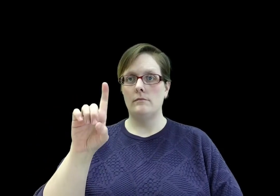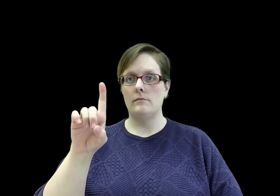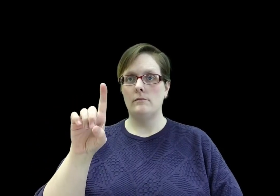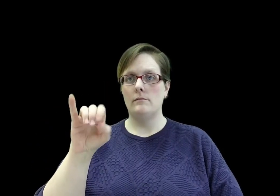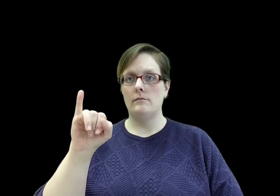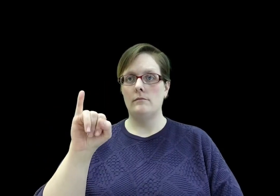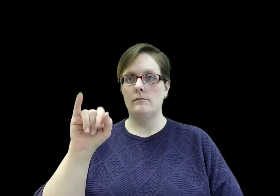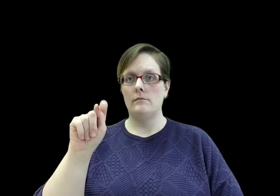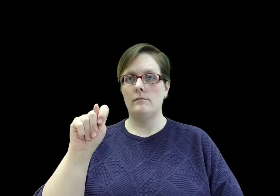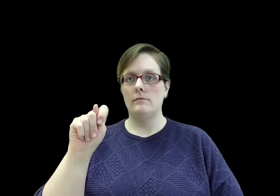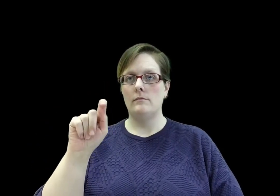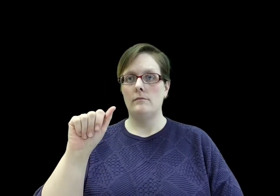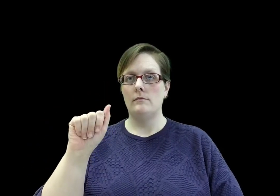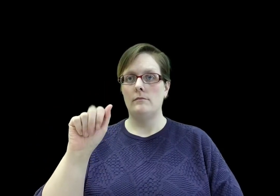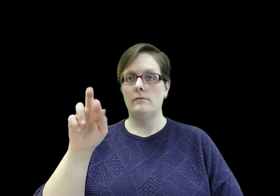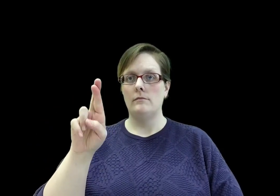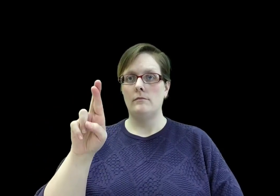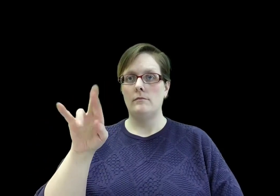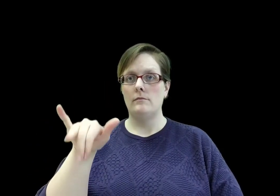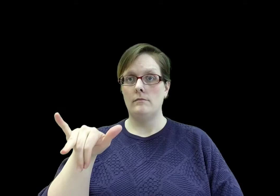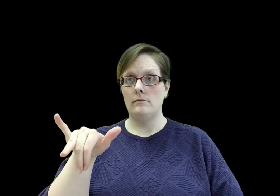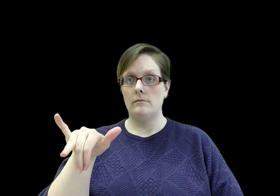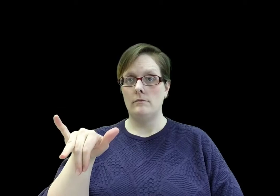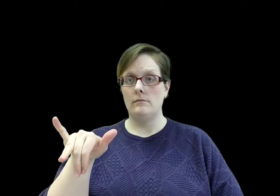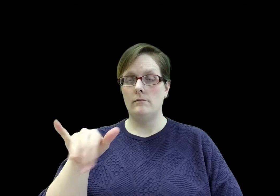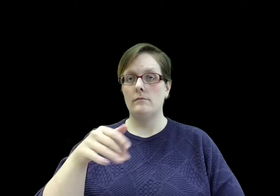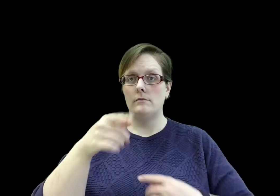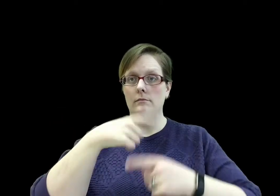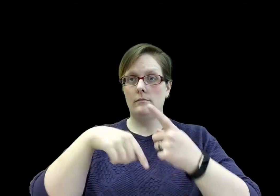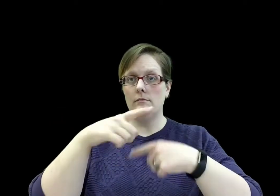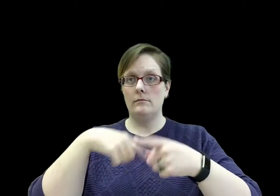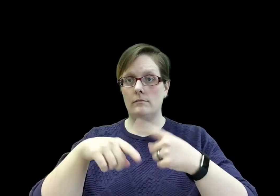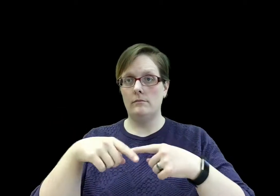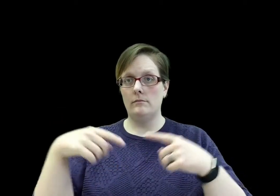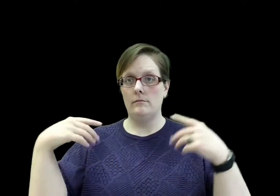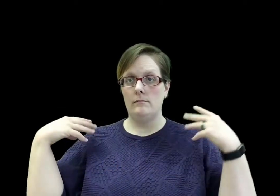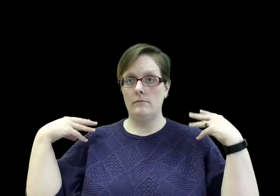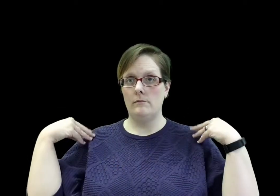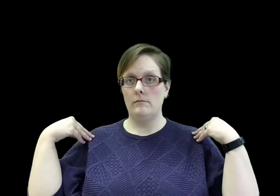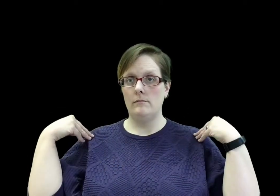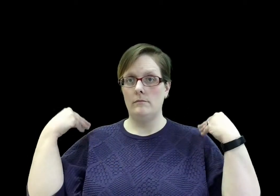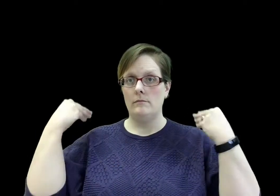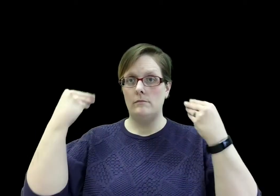using a word called heredity. The sign is heredity.